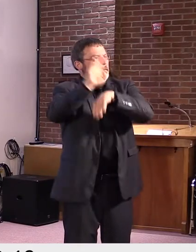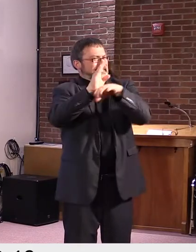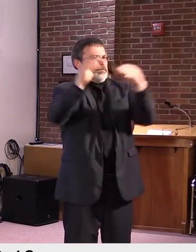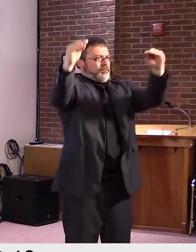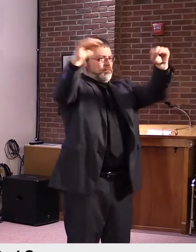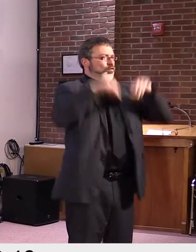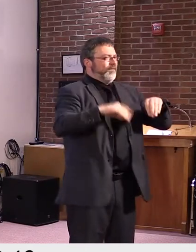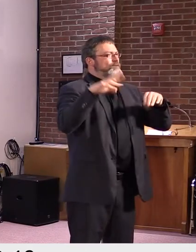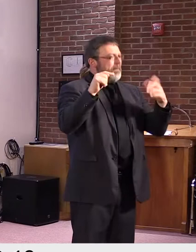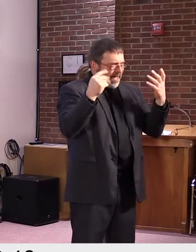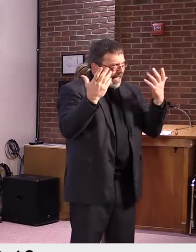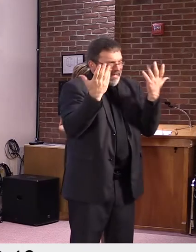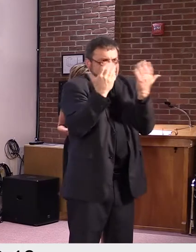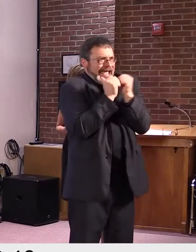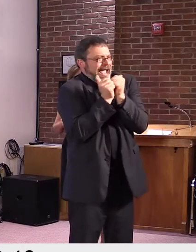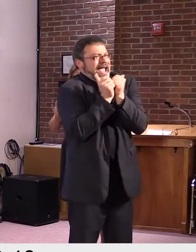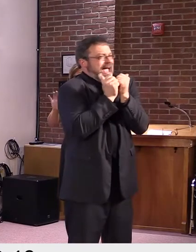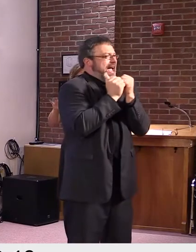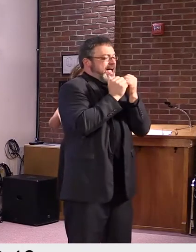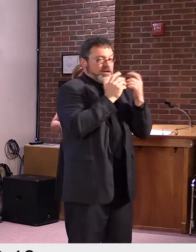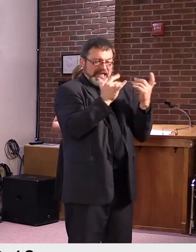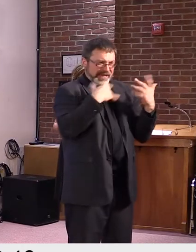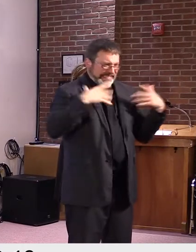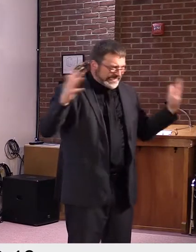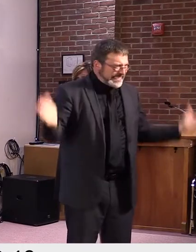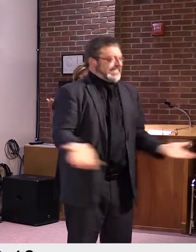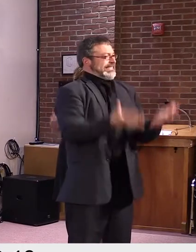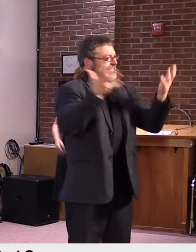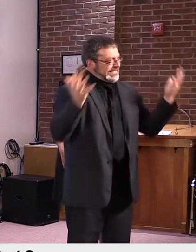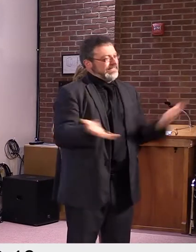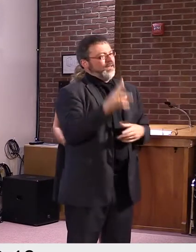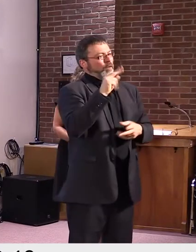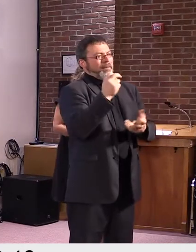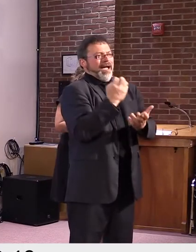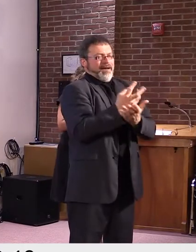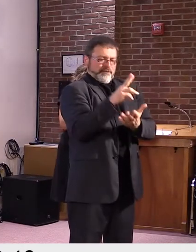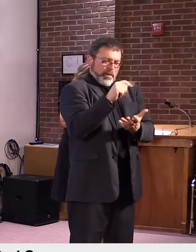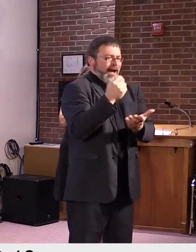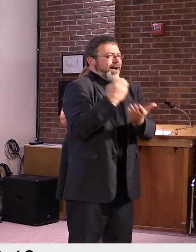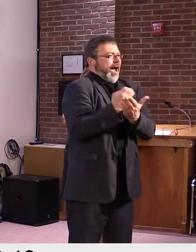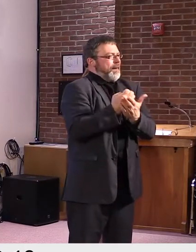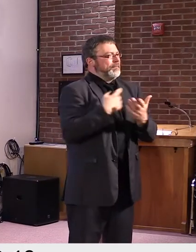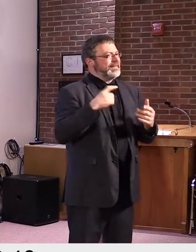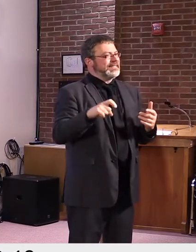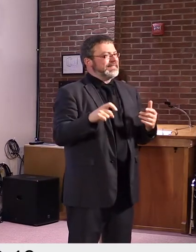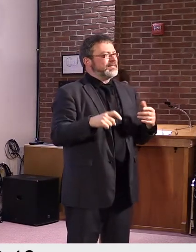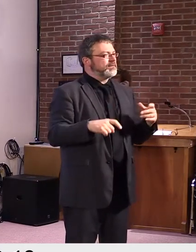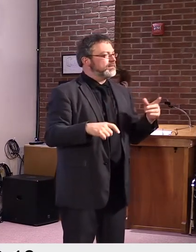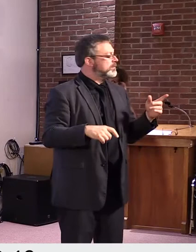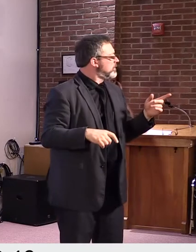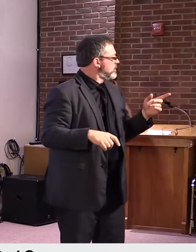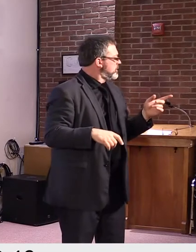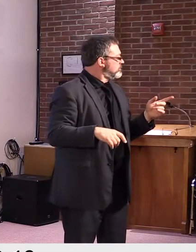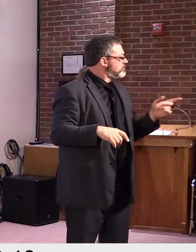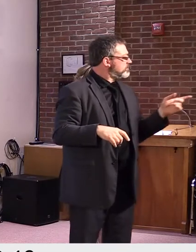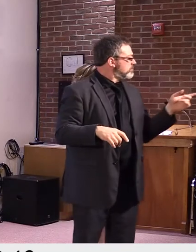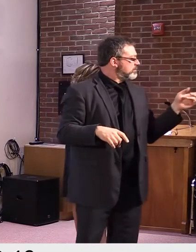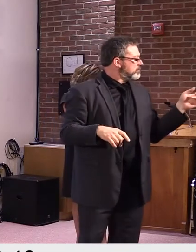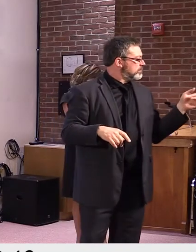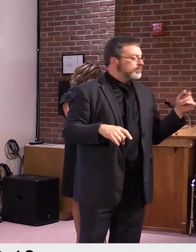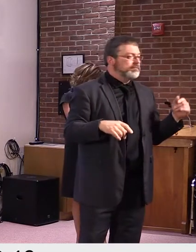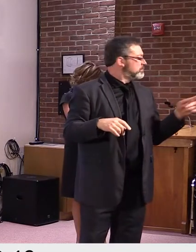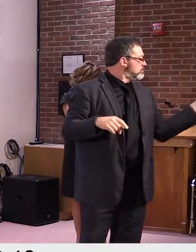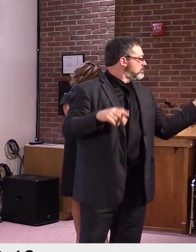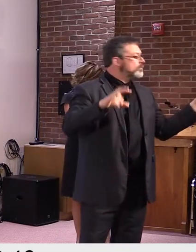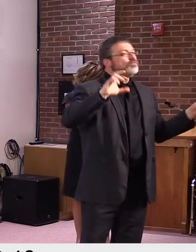can. Secretary Curley. You nailed it. Oh. I have nothing to add okay. on that. And then I guess my only other question is, if we're